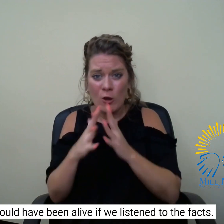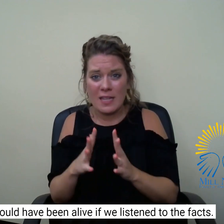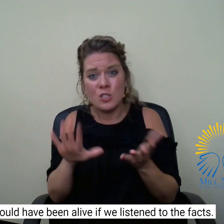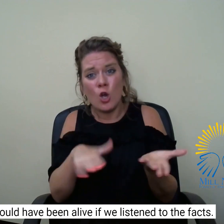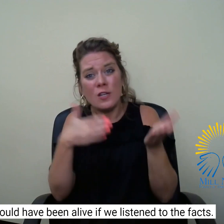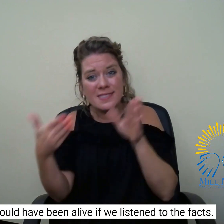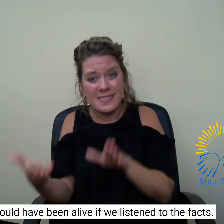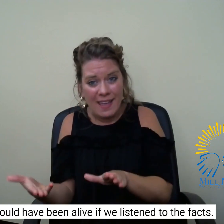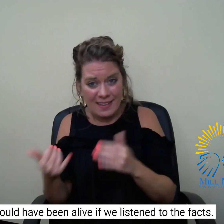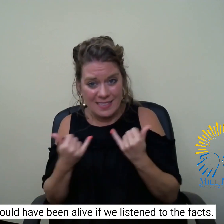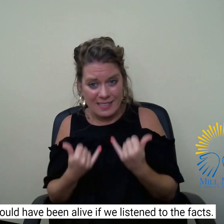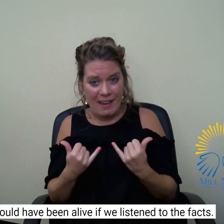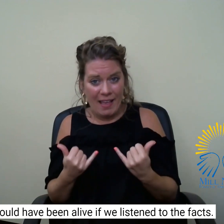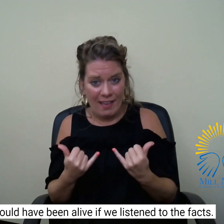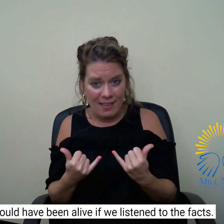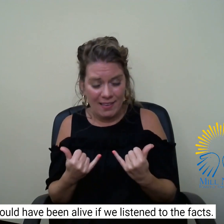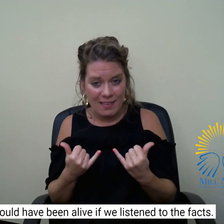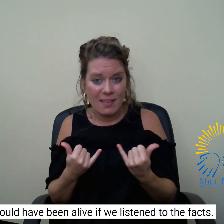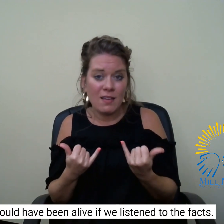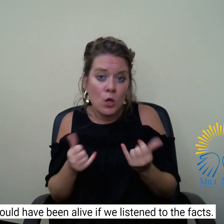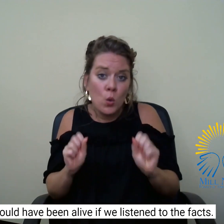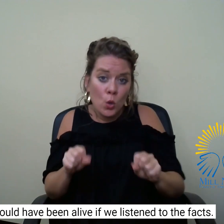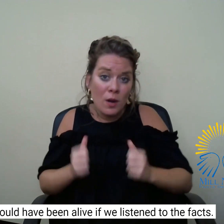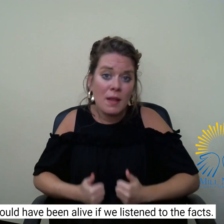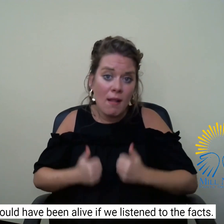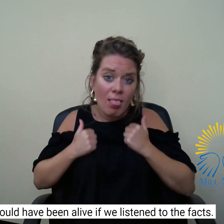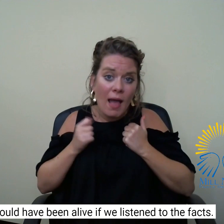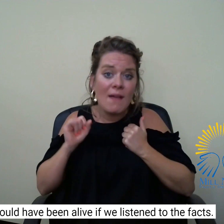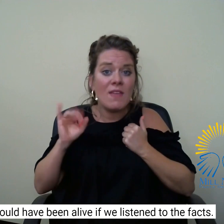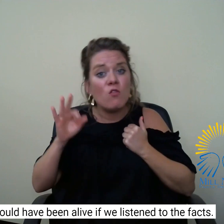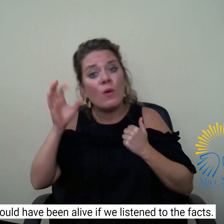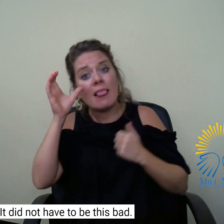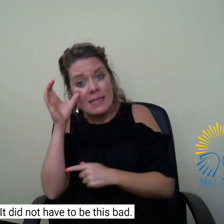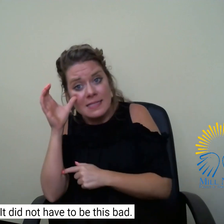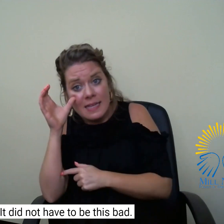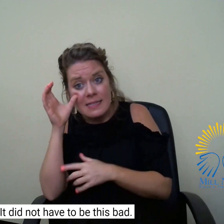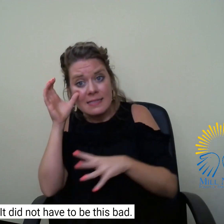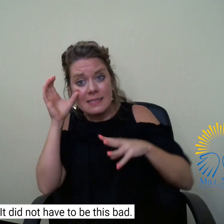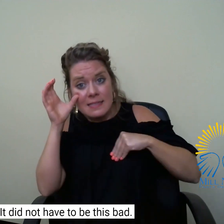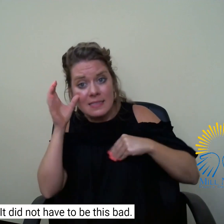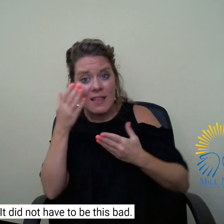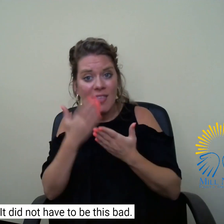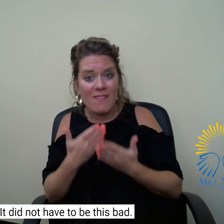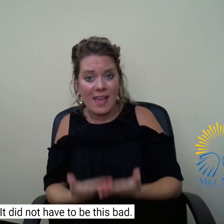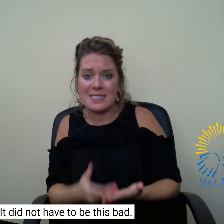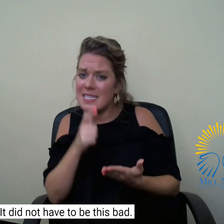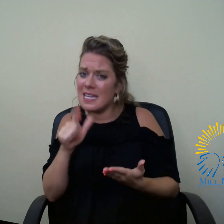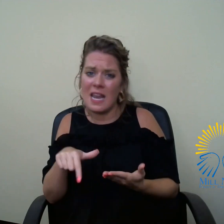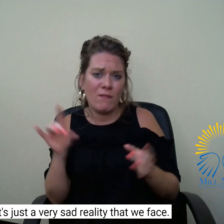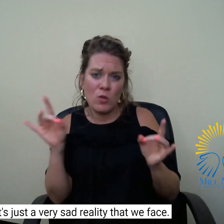today who could have been alive if we listened to the facts. It did not have to be this bad.